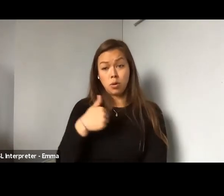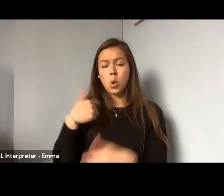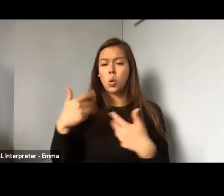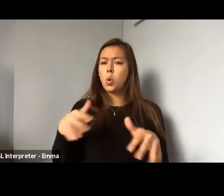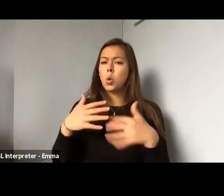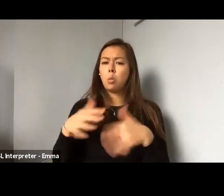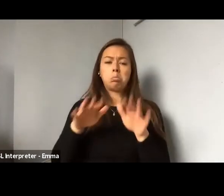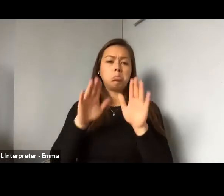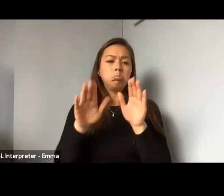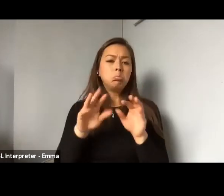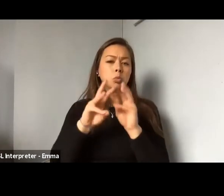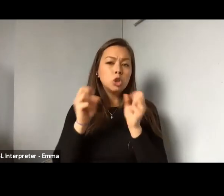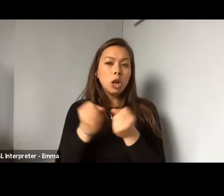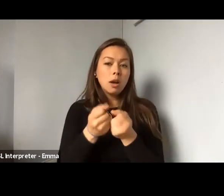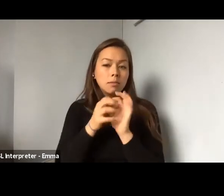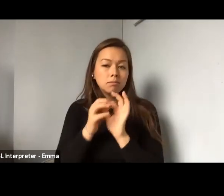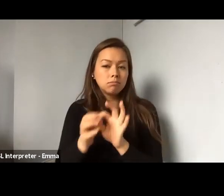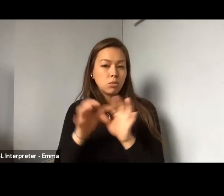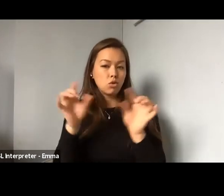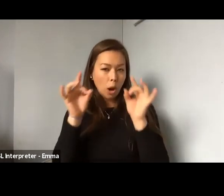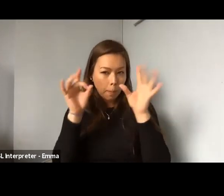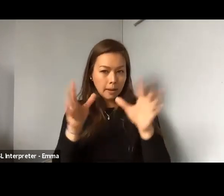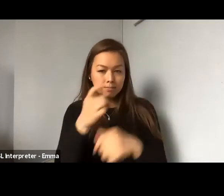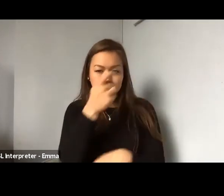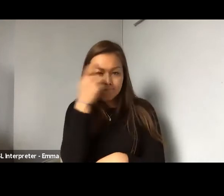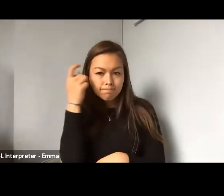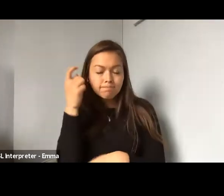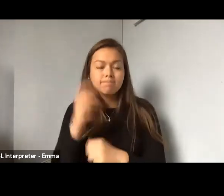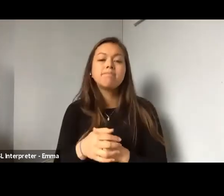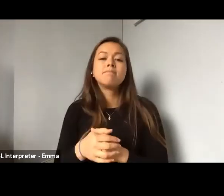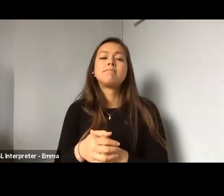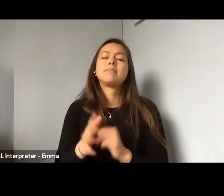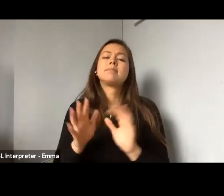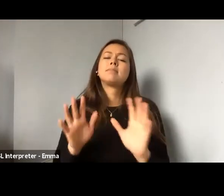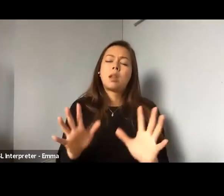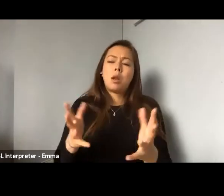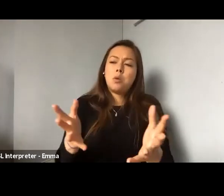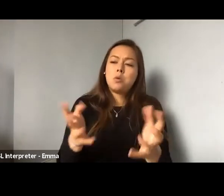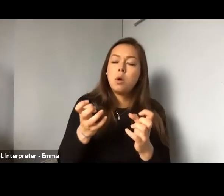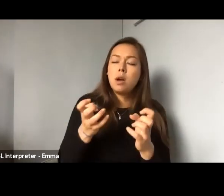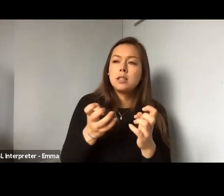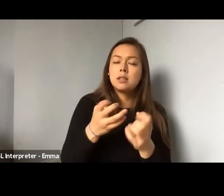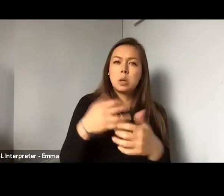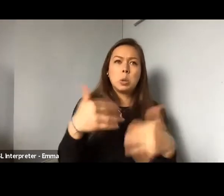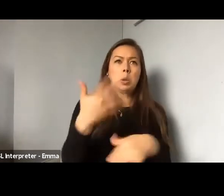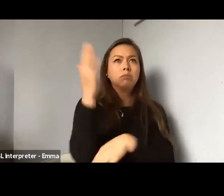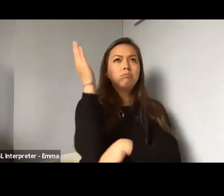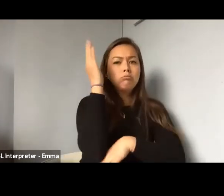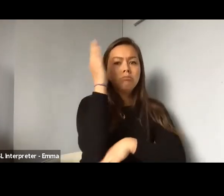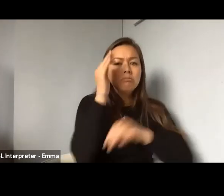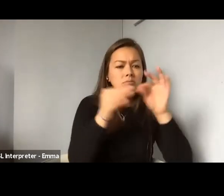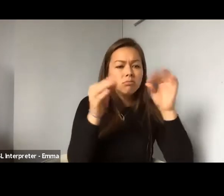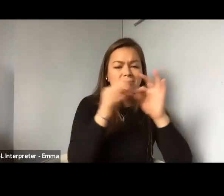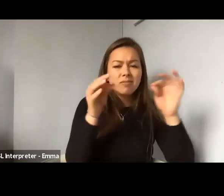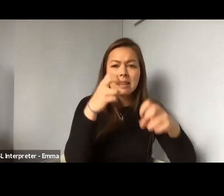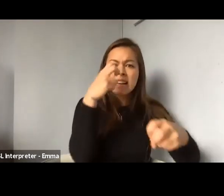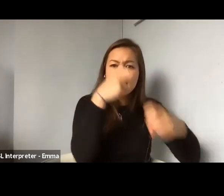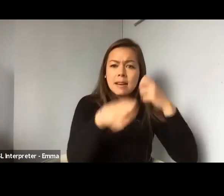really wanted to balance speaking about these tough issues without it letting it be the main focus of the